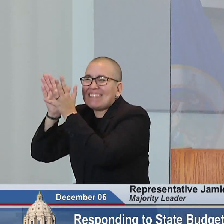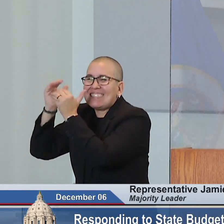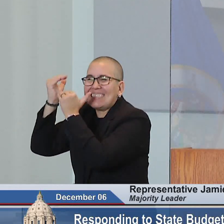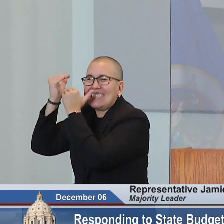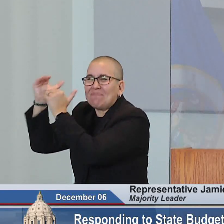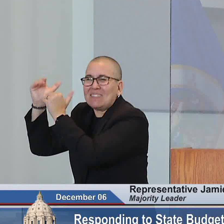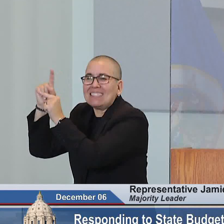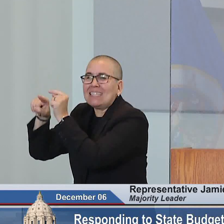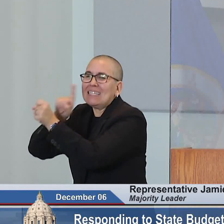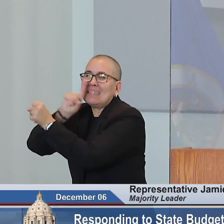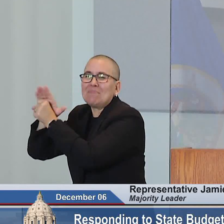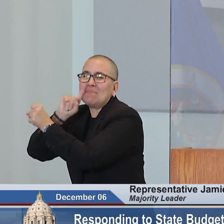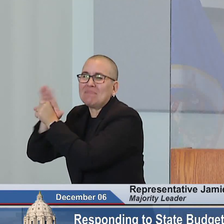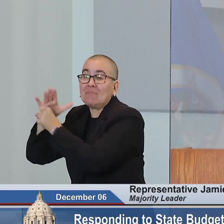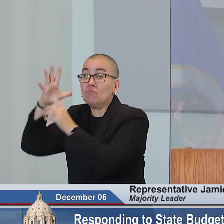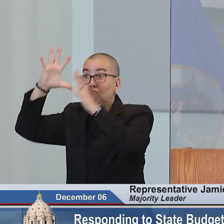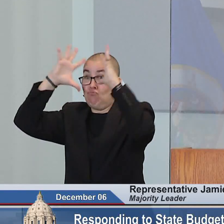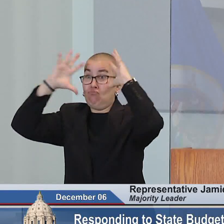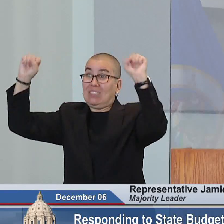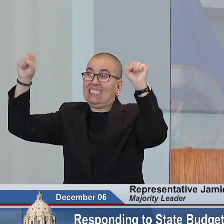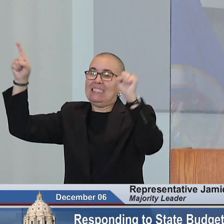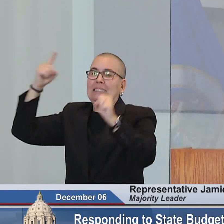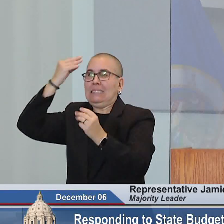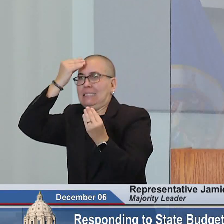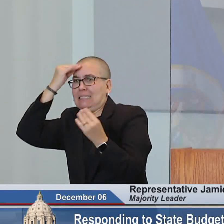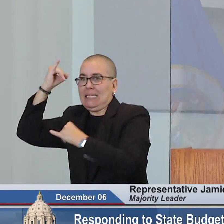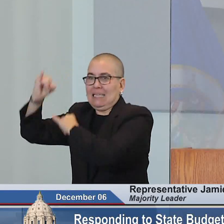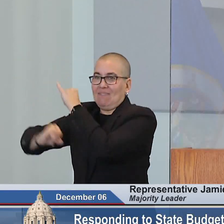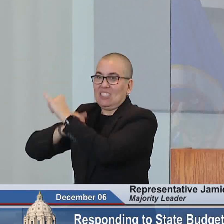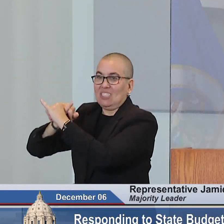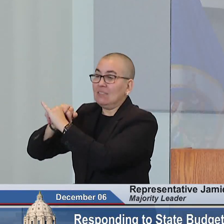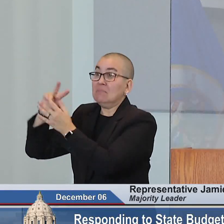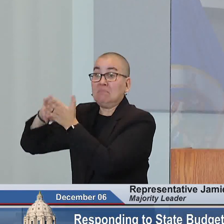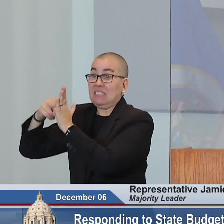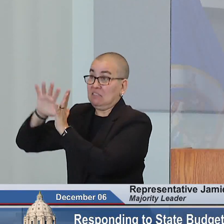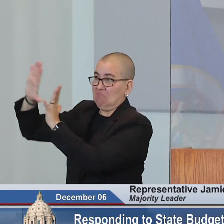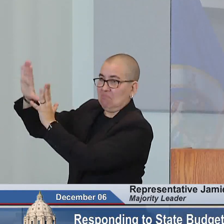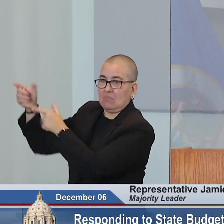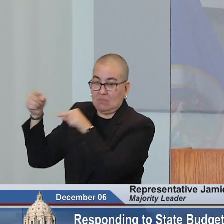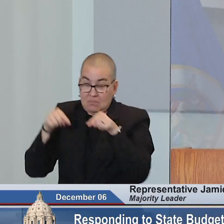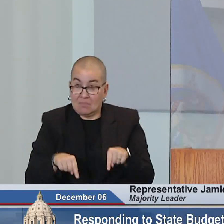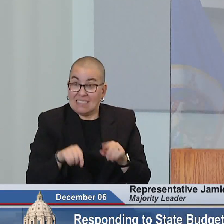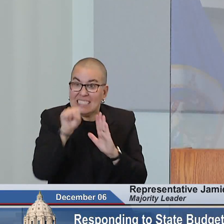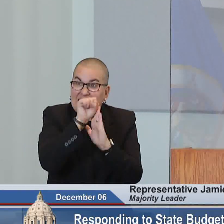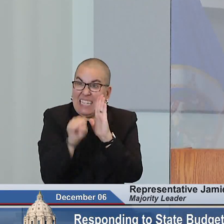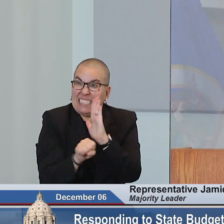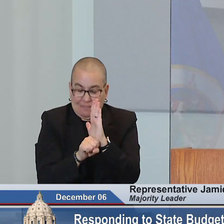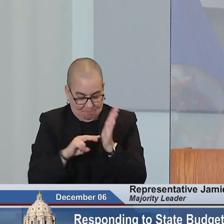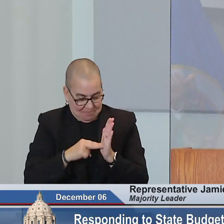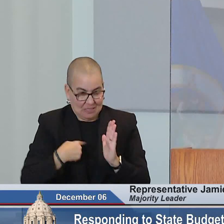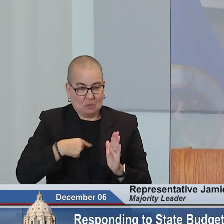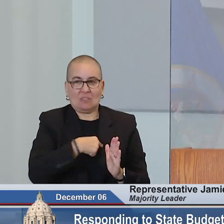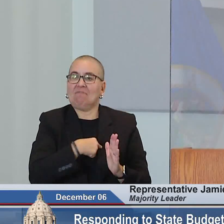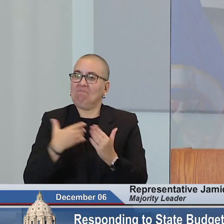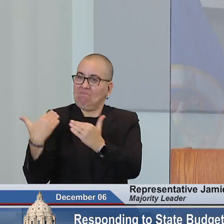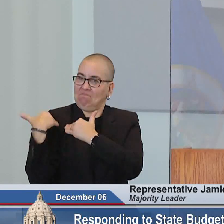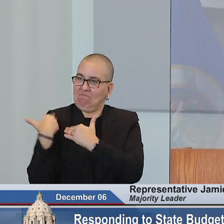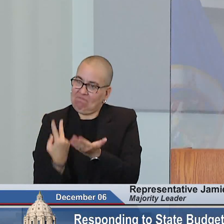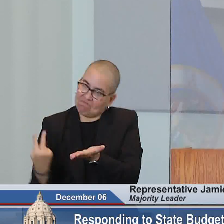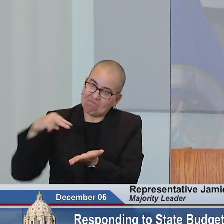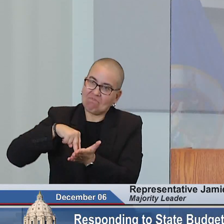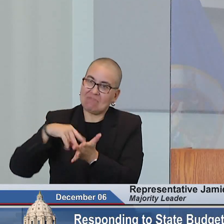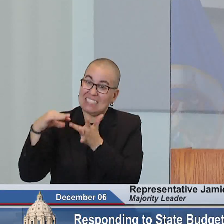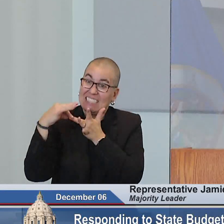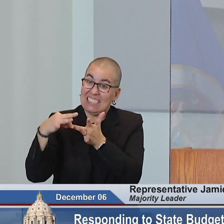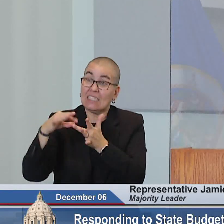made internationally. So that really means that the states are going to be responsible for stepping up and taking a leadership role. And Governor Walz and I have